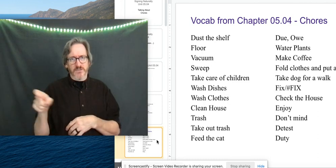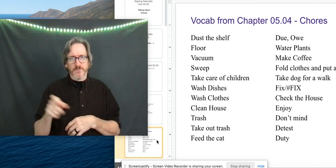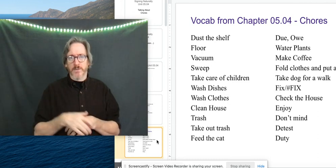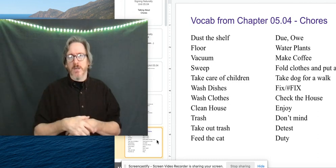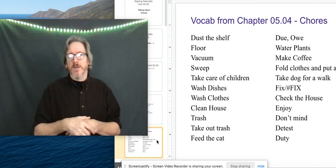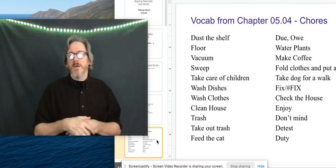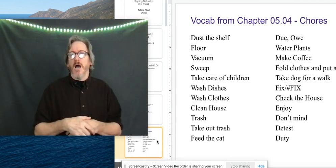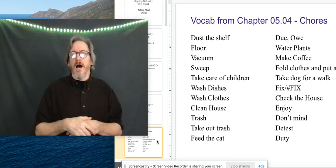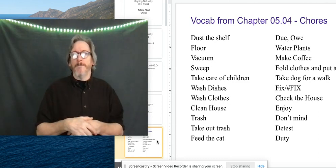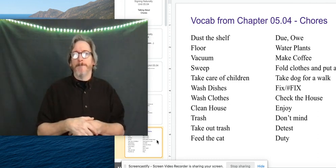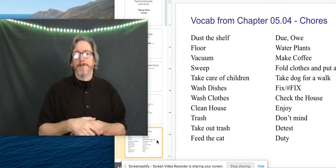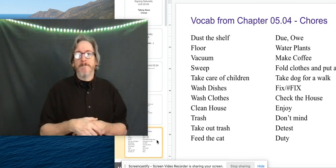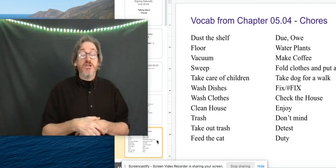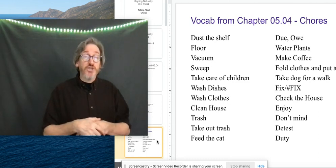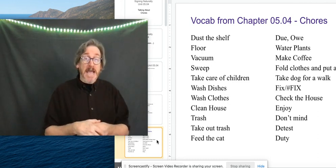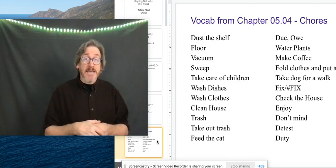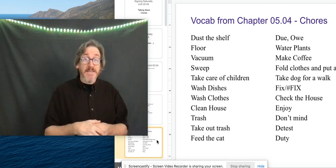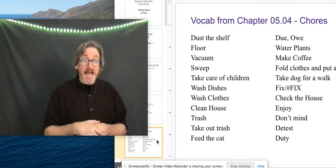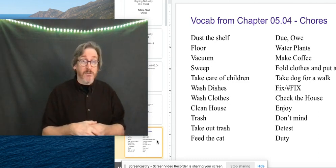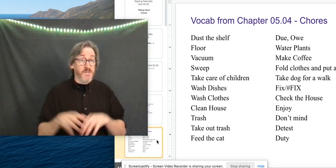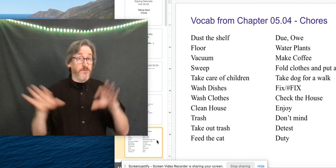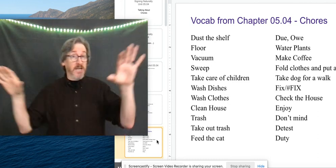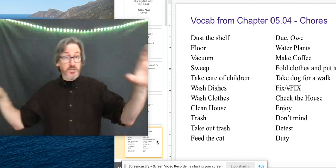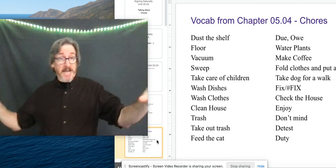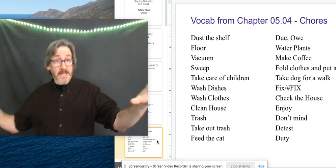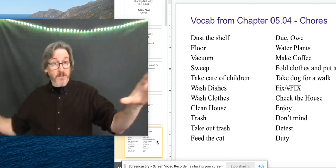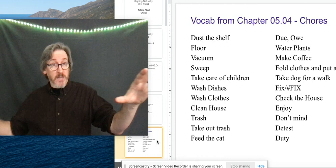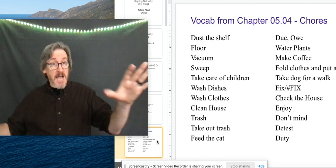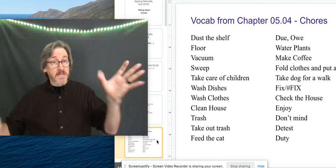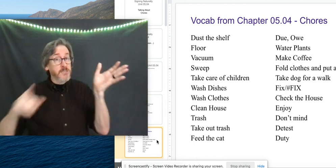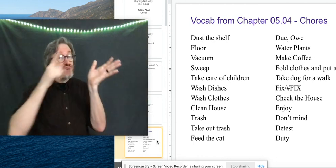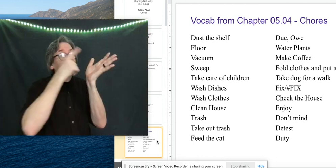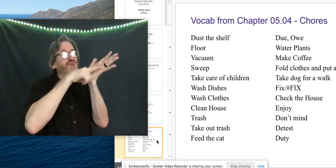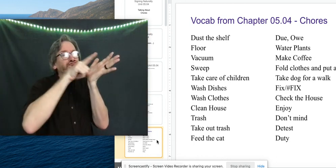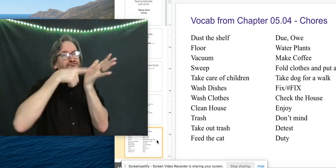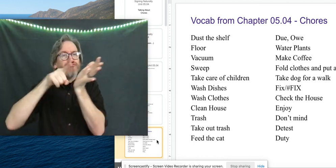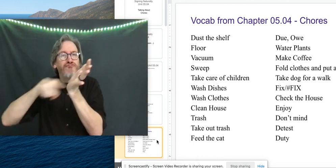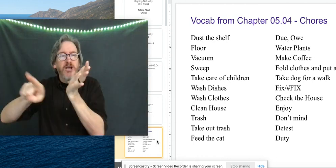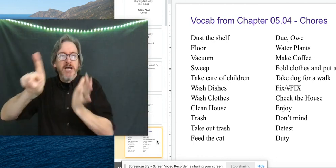fix, fix. Check the house. If you're like checking the locks